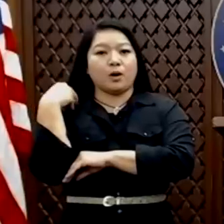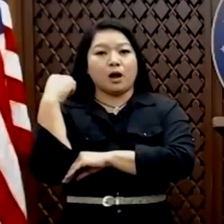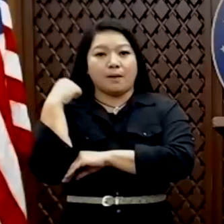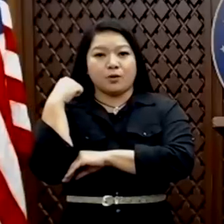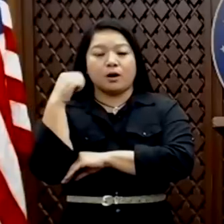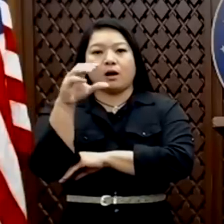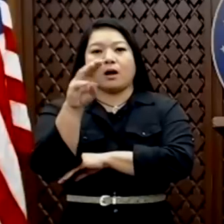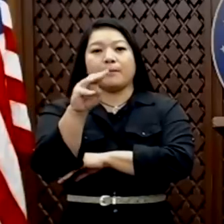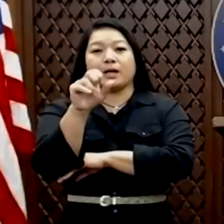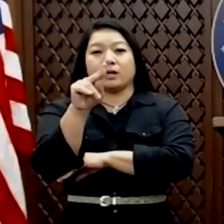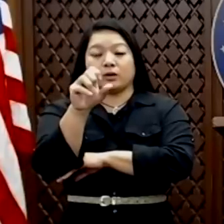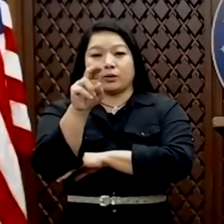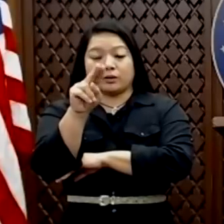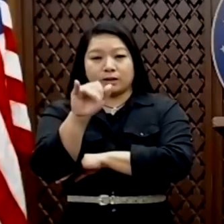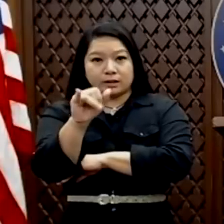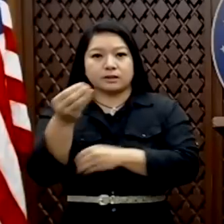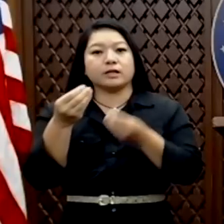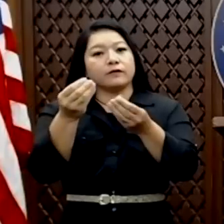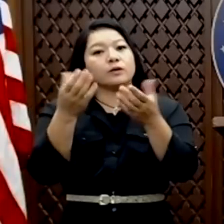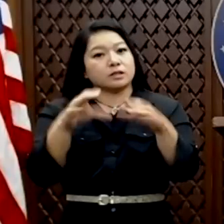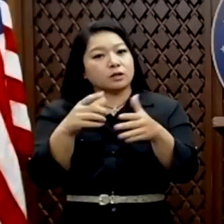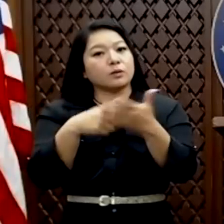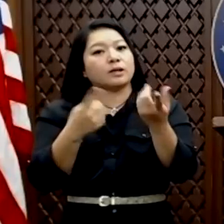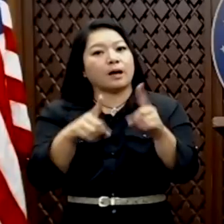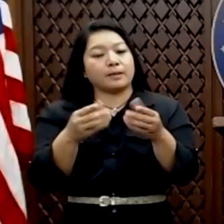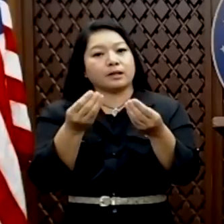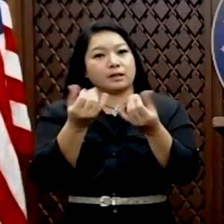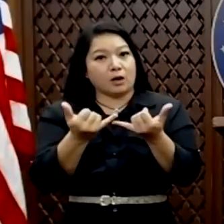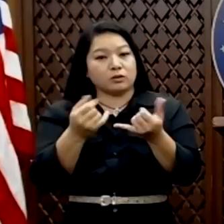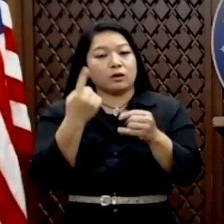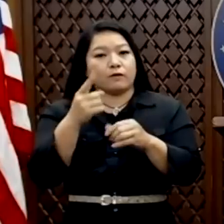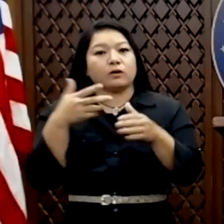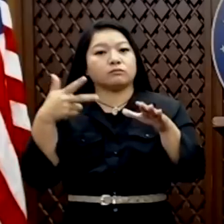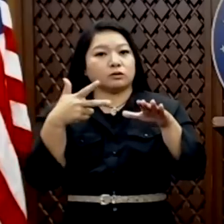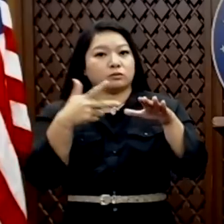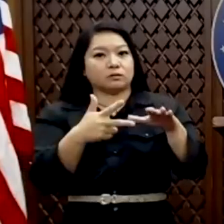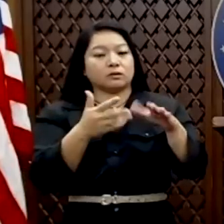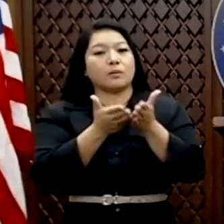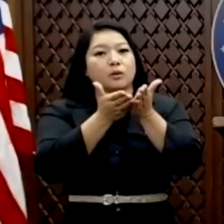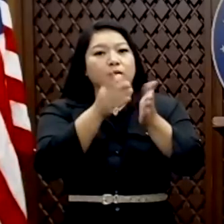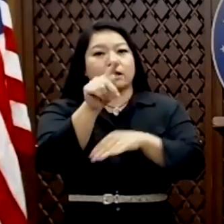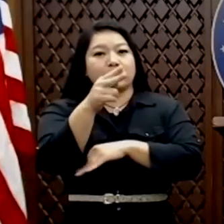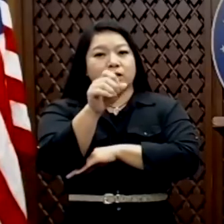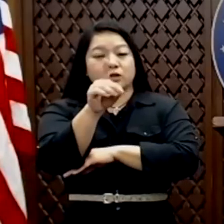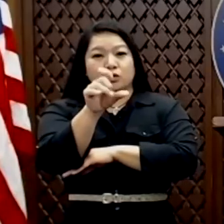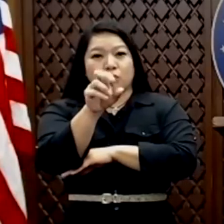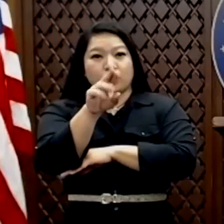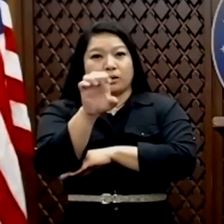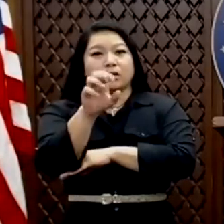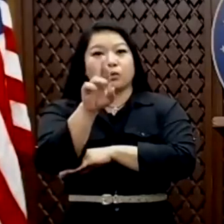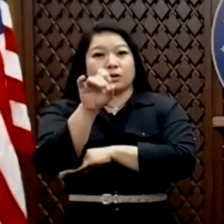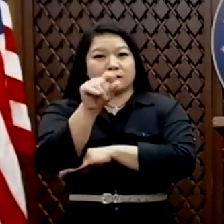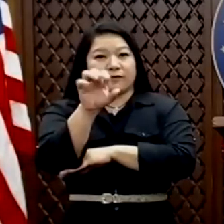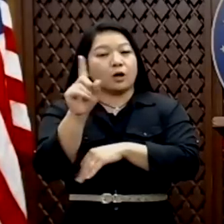movement of our COVID-free sailors from the Theodore Roosevelt to the designated hotels in